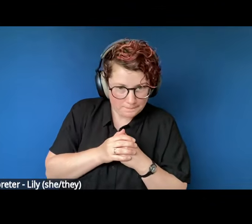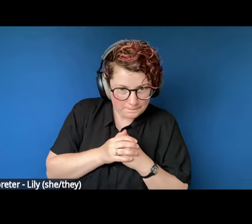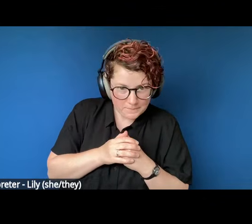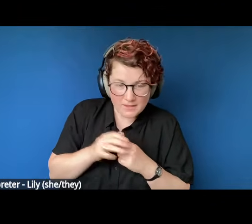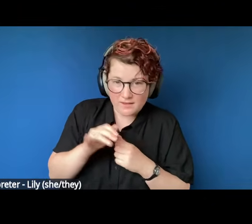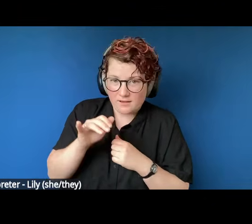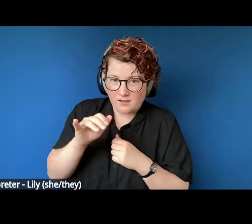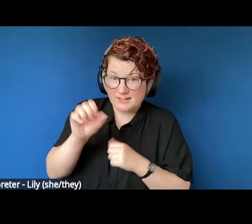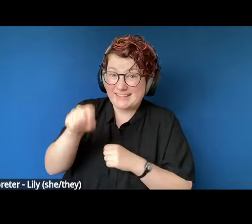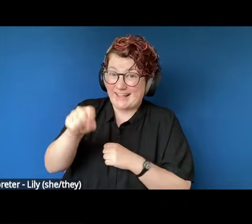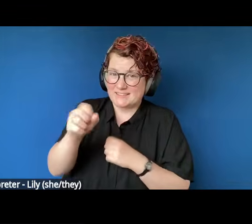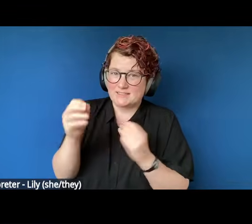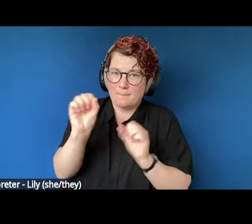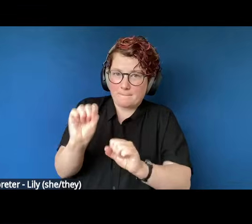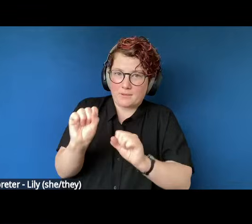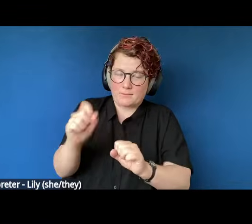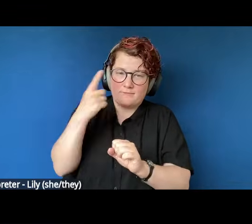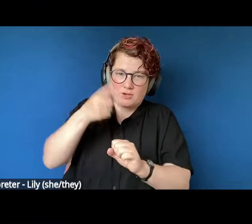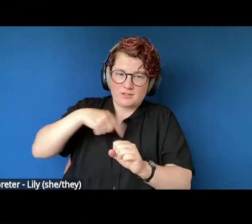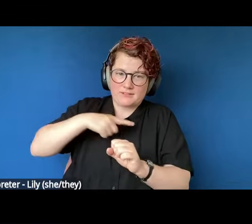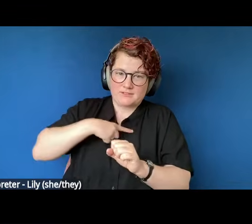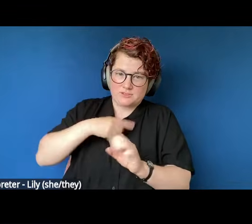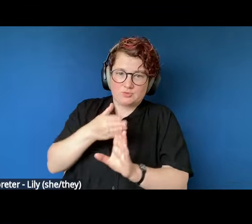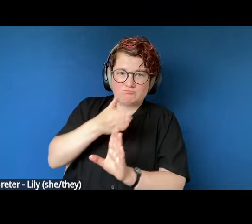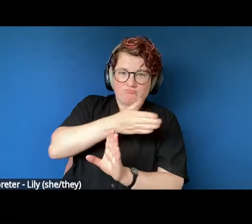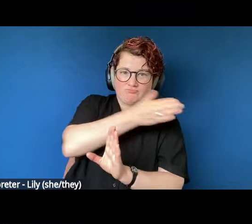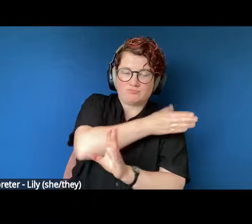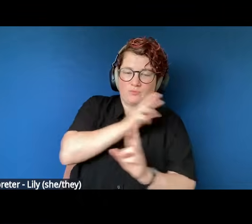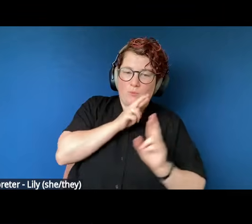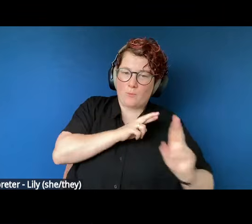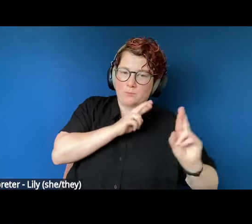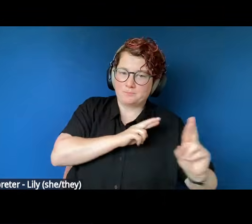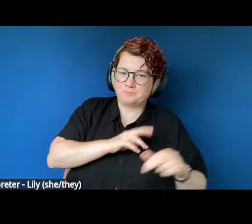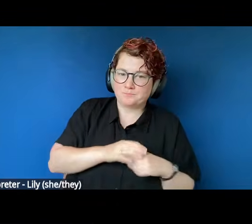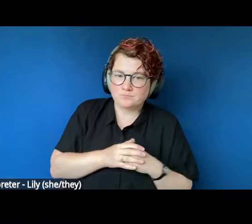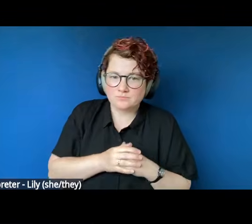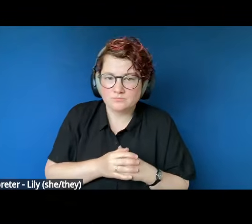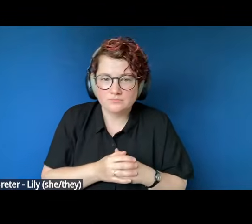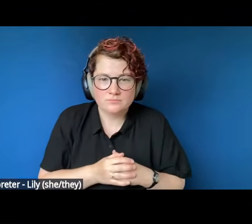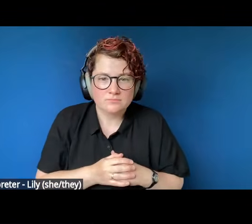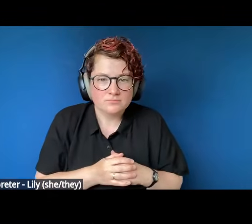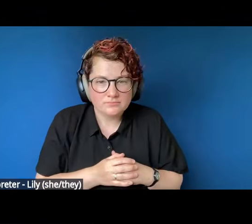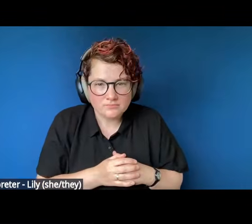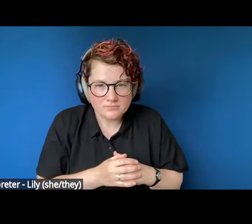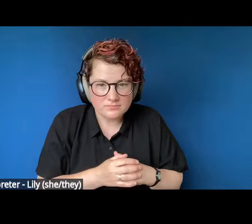Just a question, and it's really to do with the partners, because I'm sensing there is some